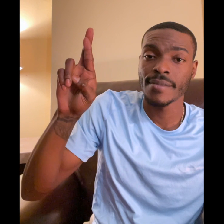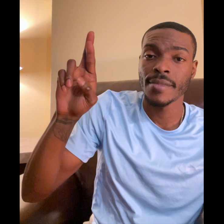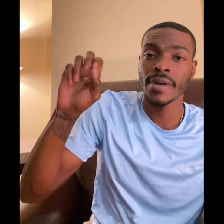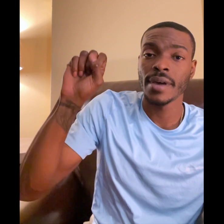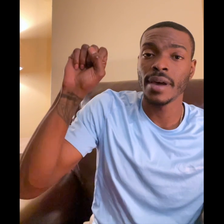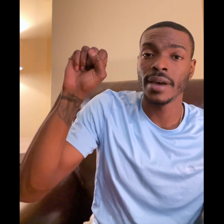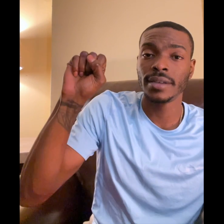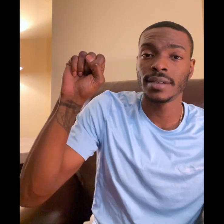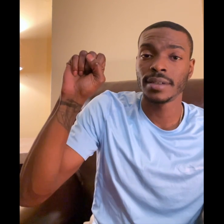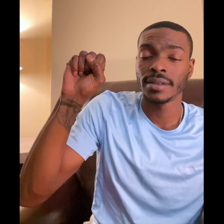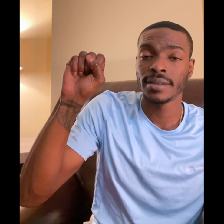S.